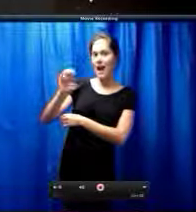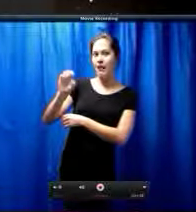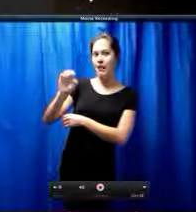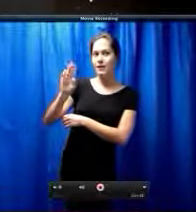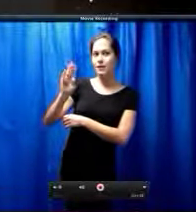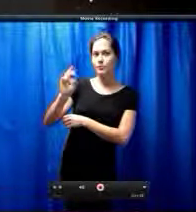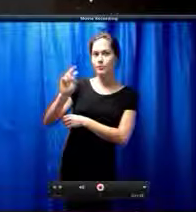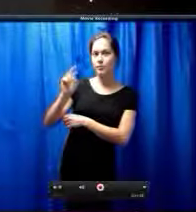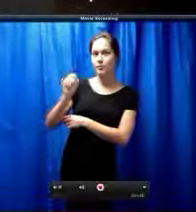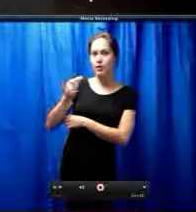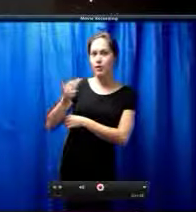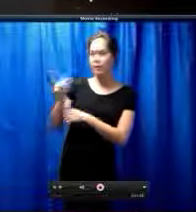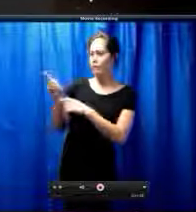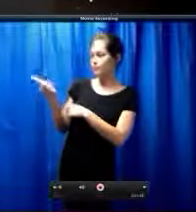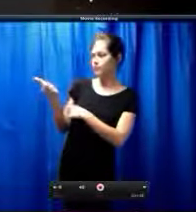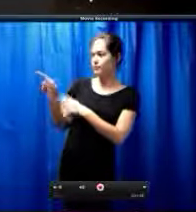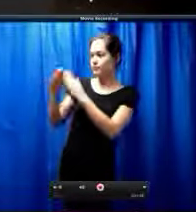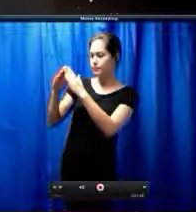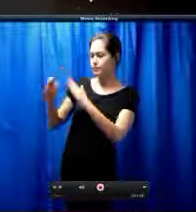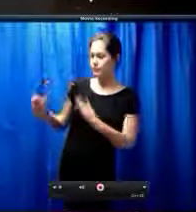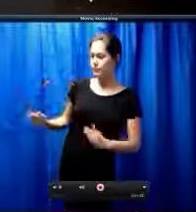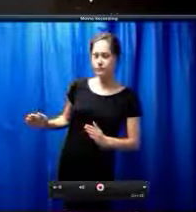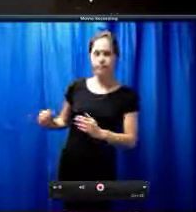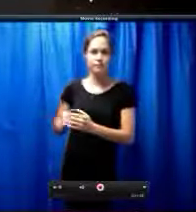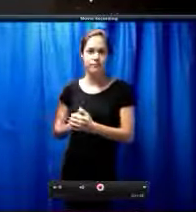What you got? Yes, sir.